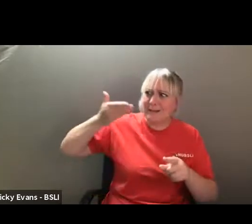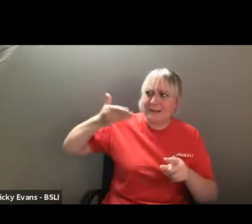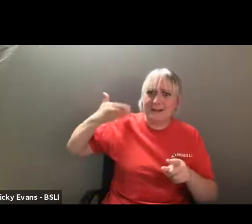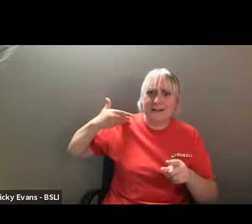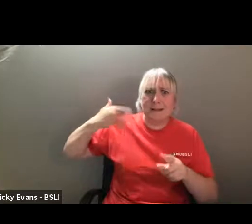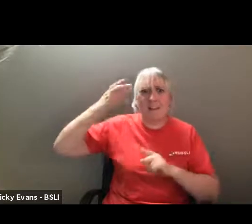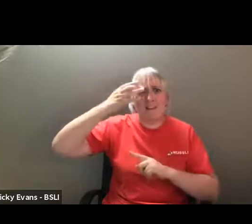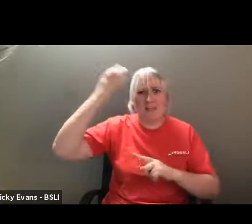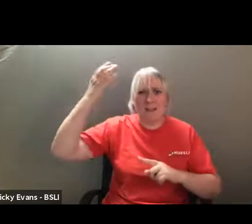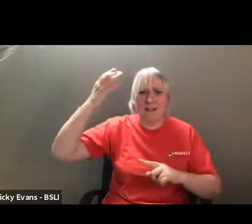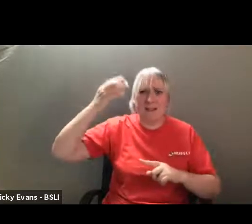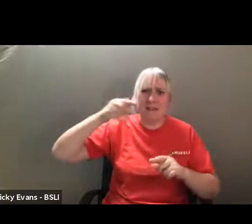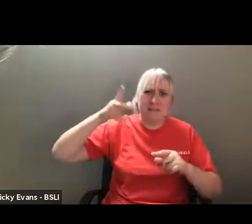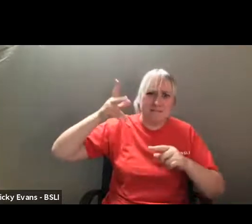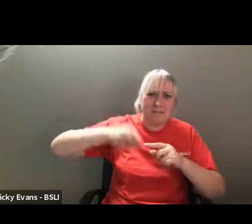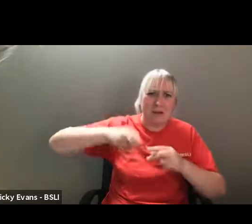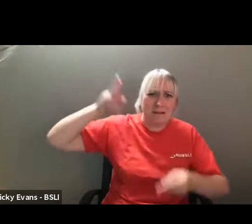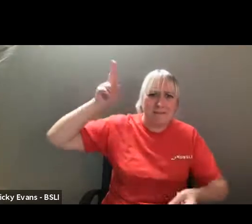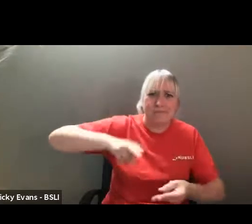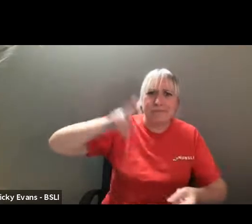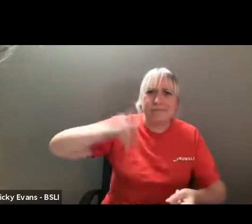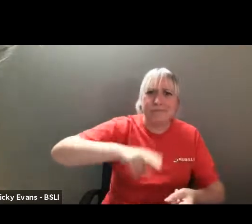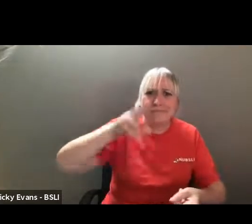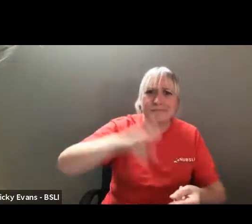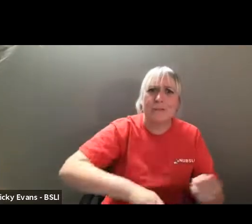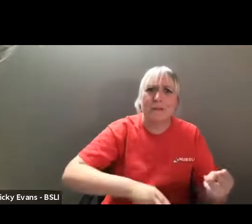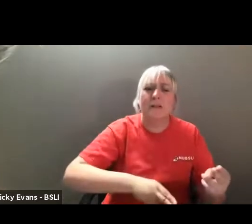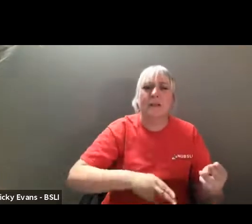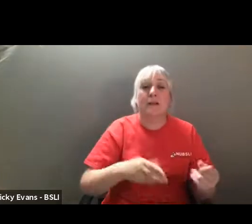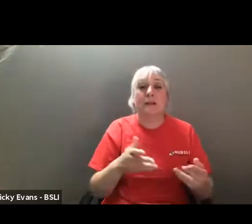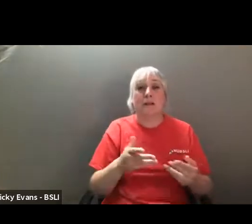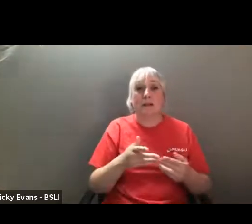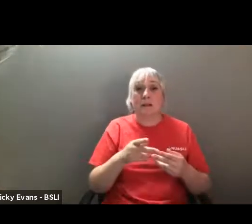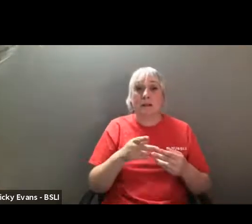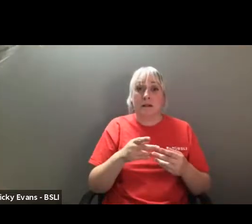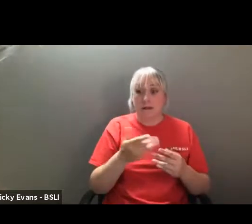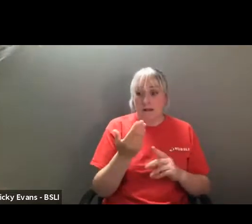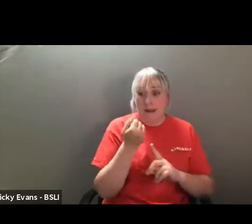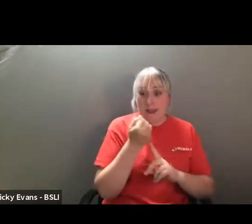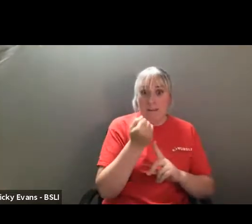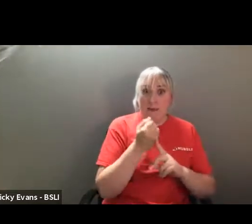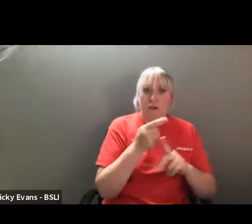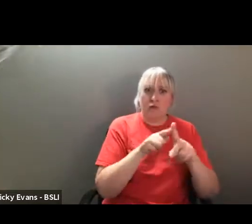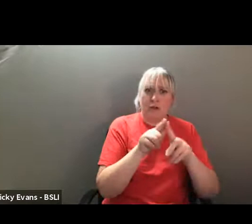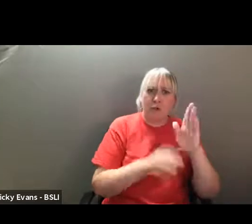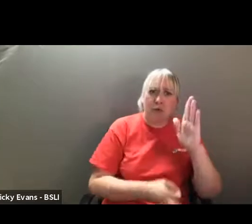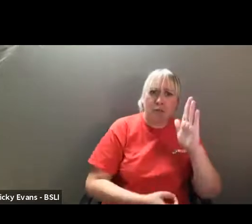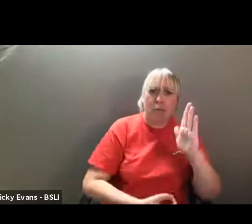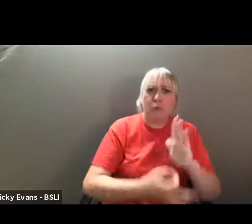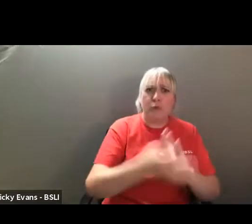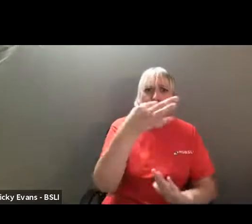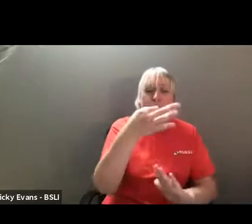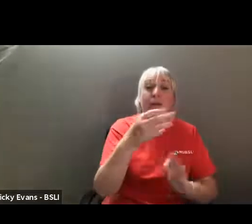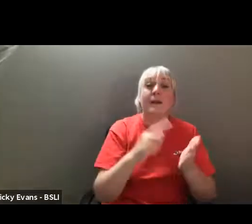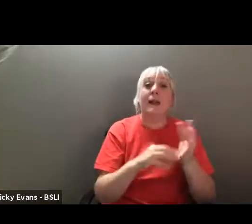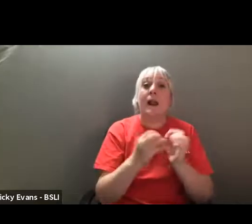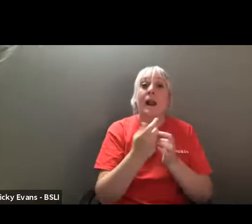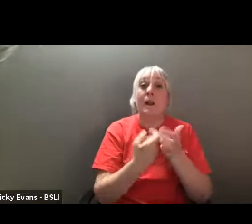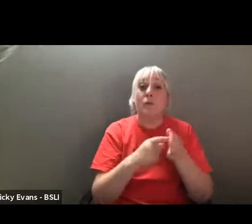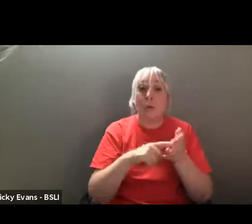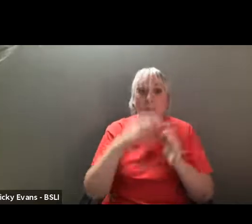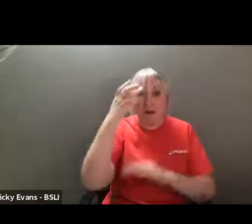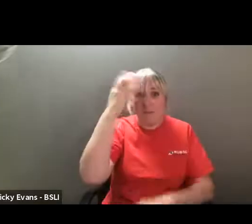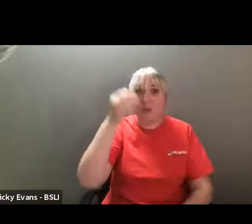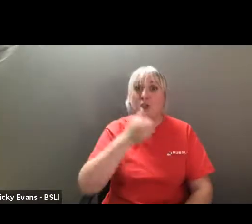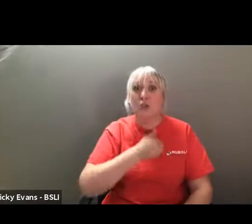by both Tories and Liberals. And so one of the things that the Liberal government did was they used the basic income pilot